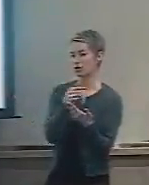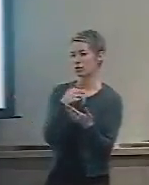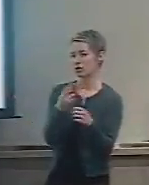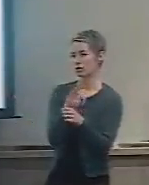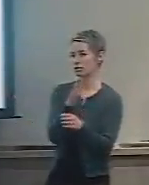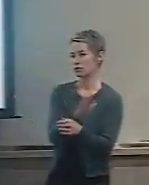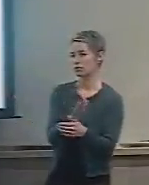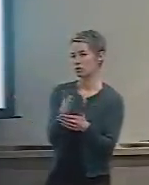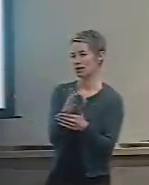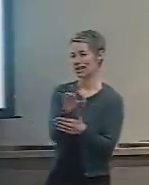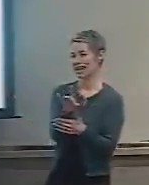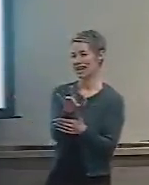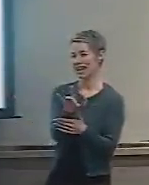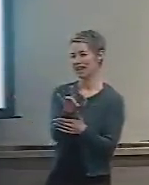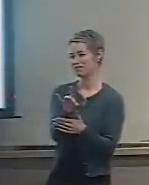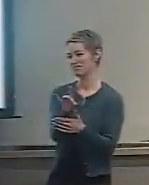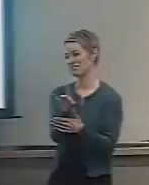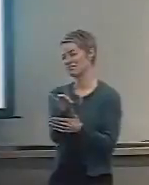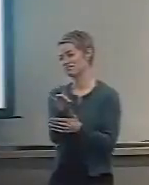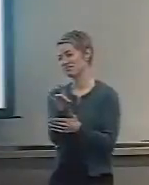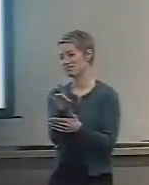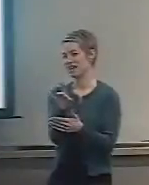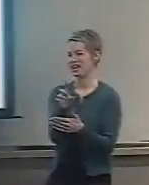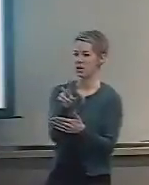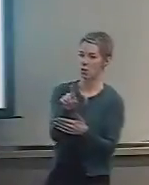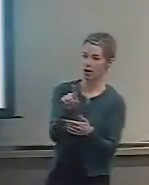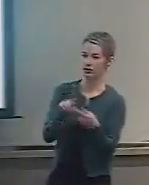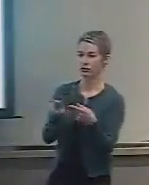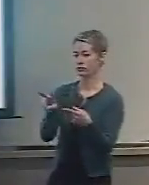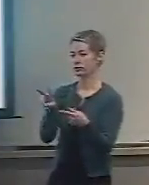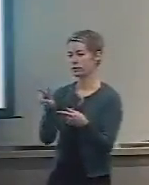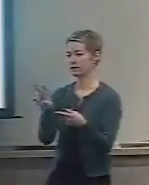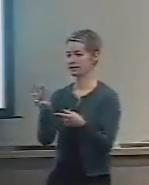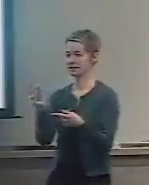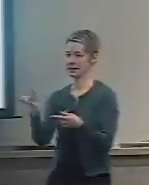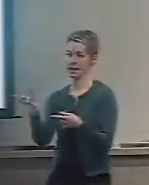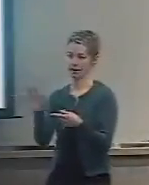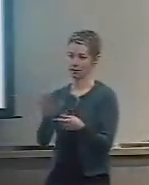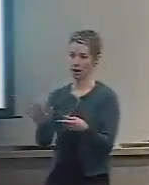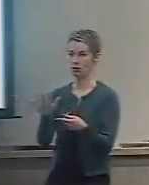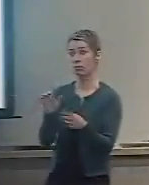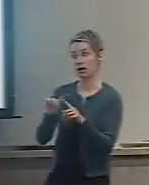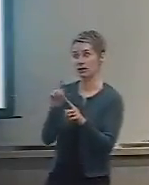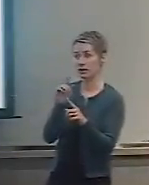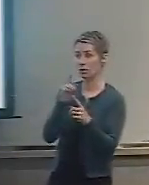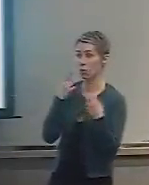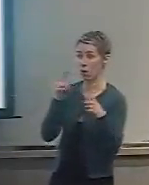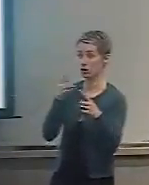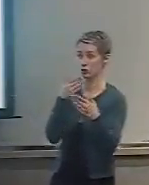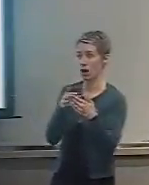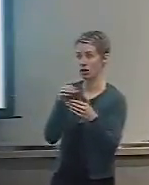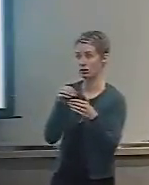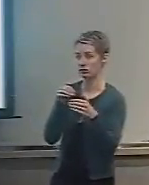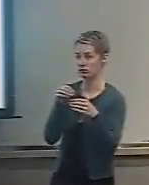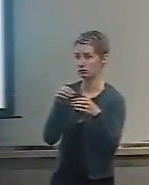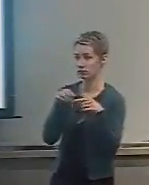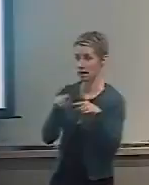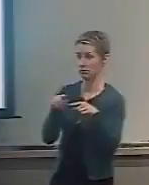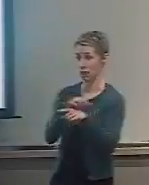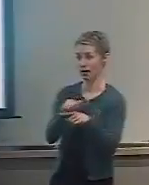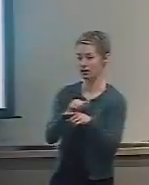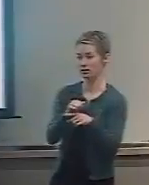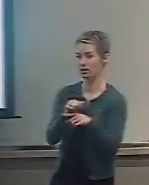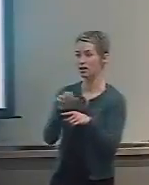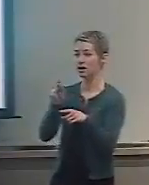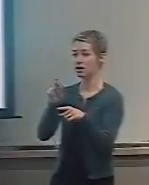268 encodings. So these are faster methods, and they seem to work fairly well in practice. Now, Rahul did